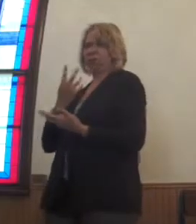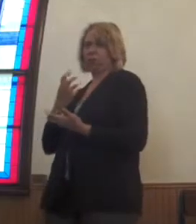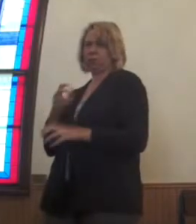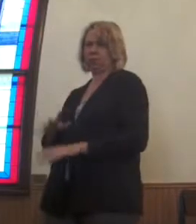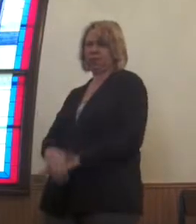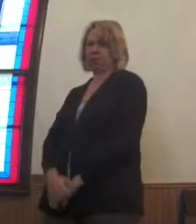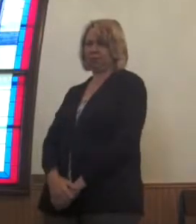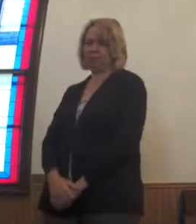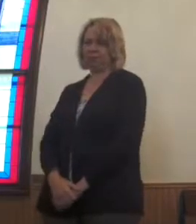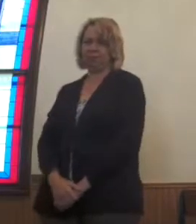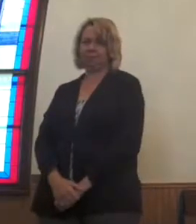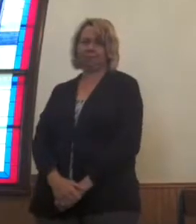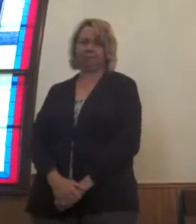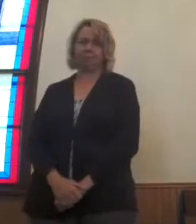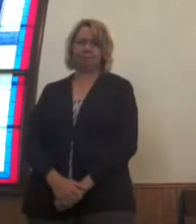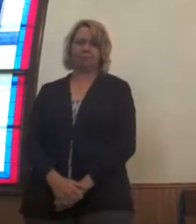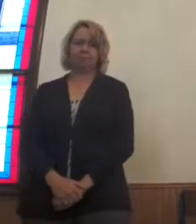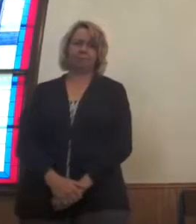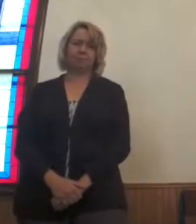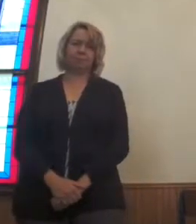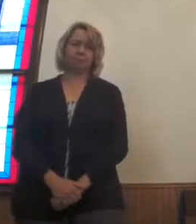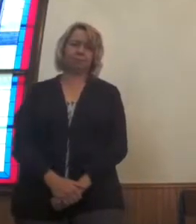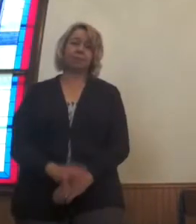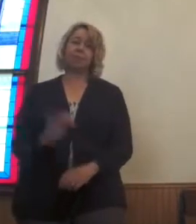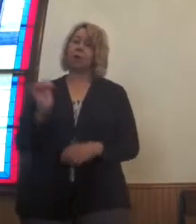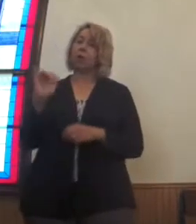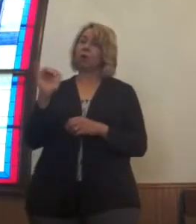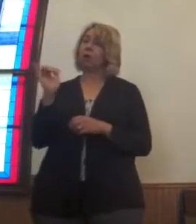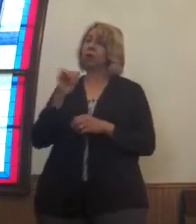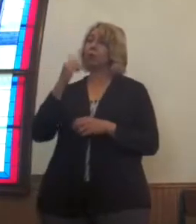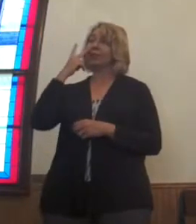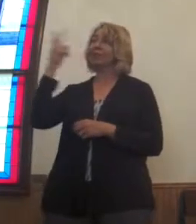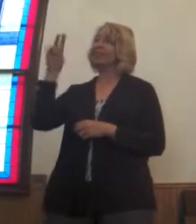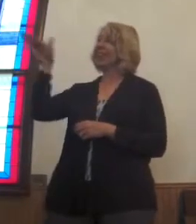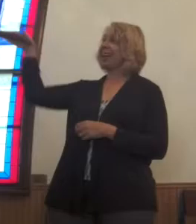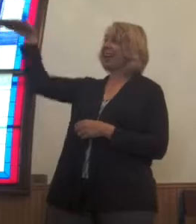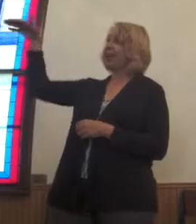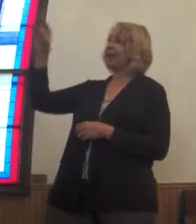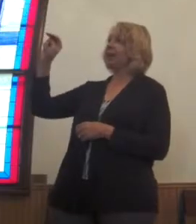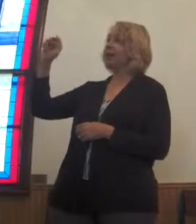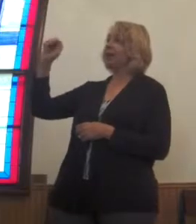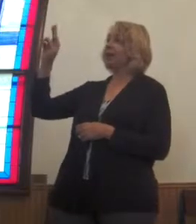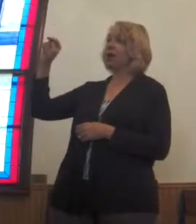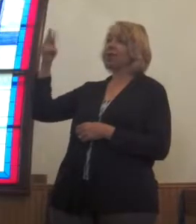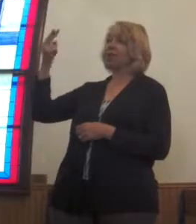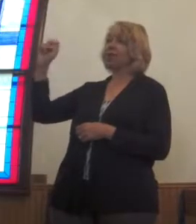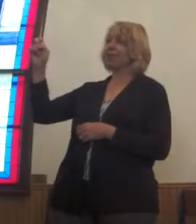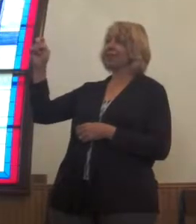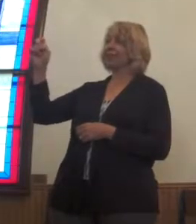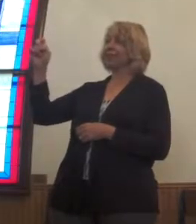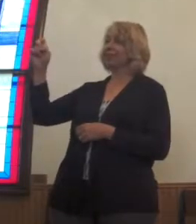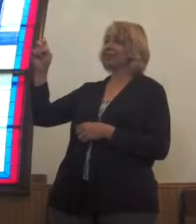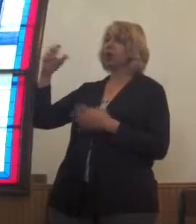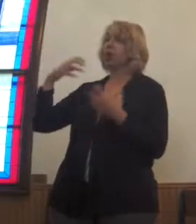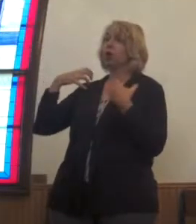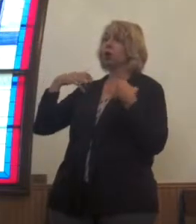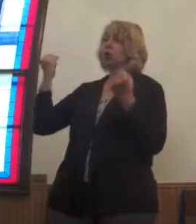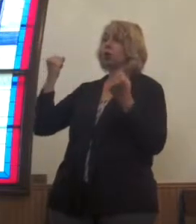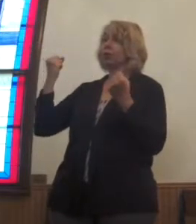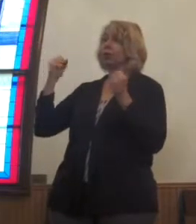of this, in my mind, also is what we're doing out in the Narthex, our Courage Winter Madness clothing